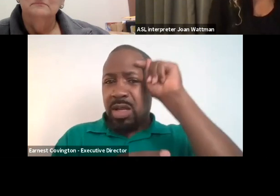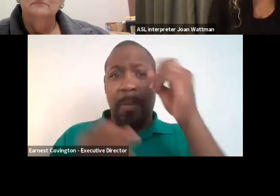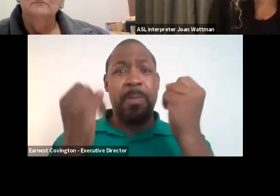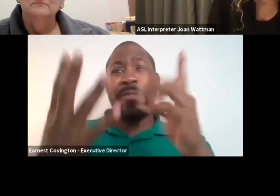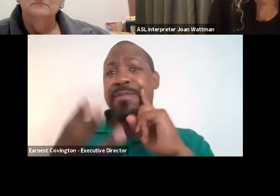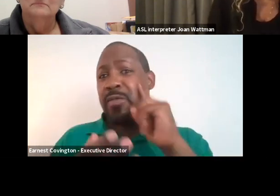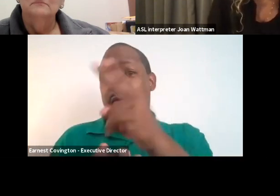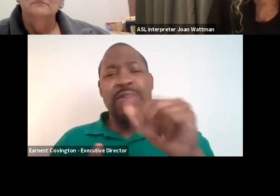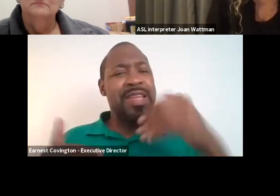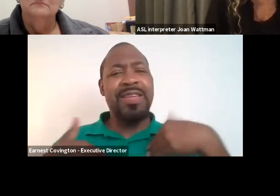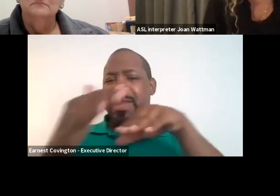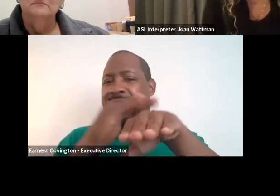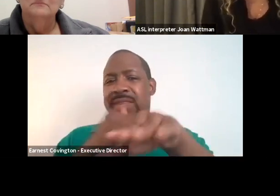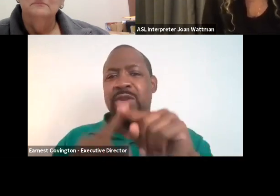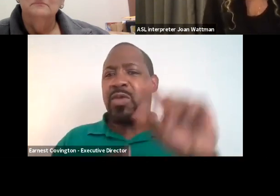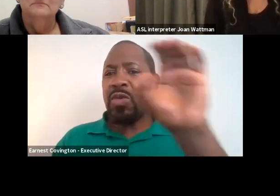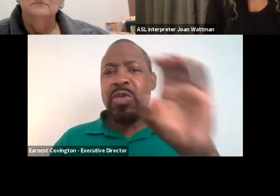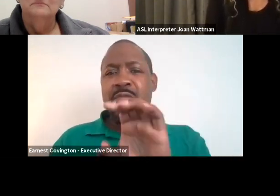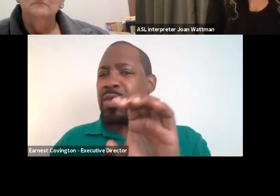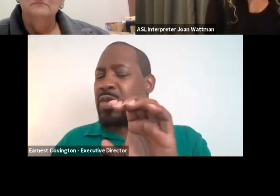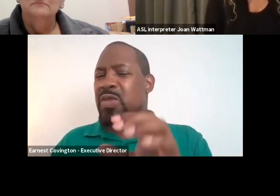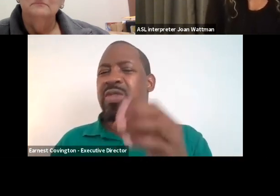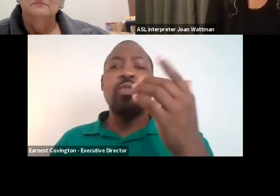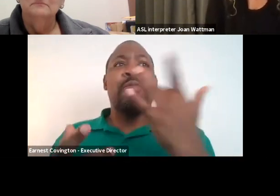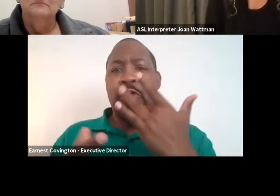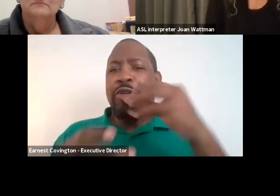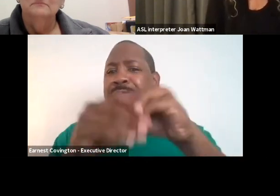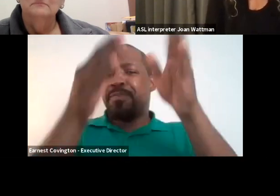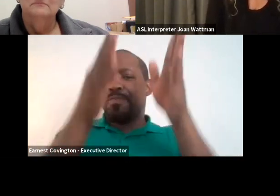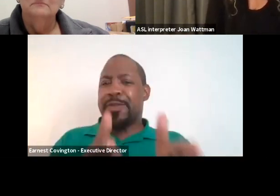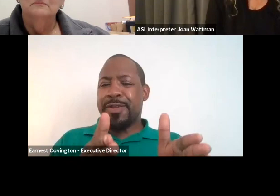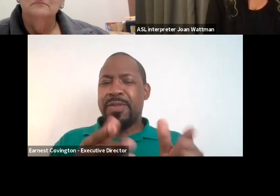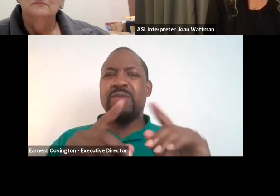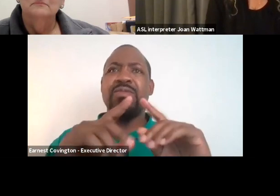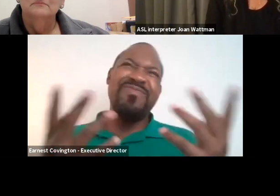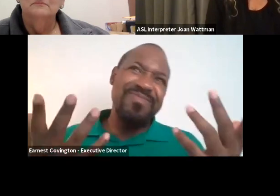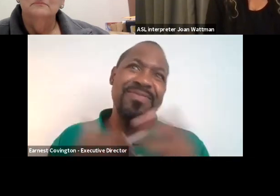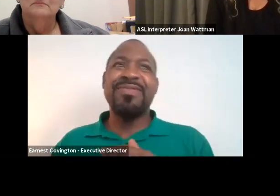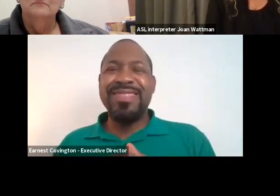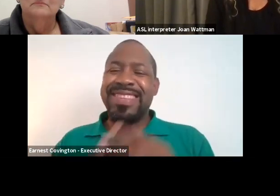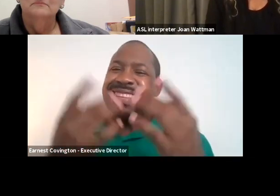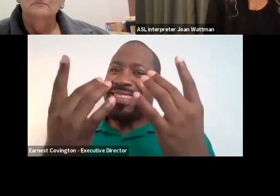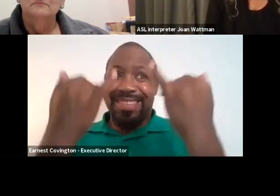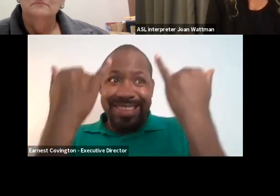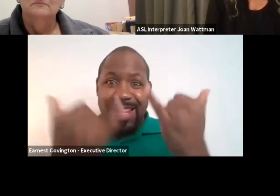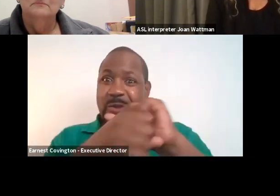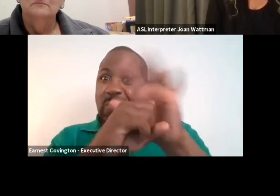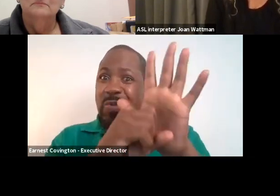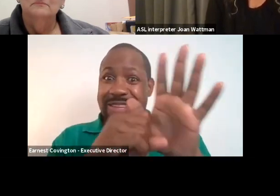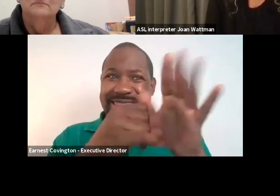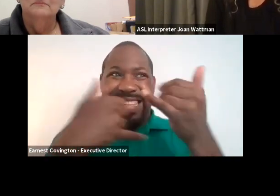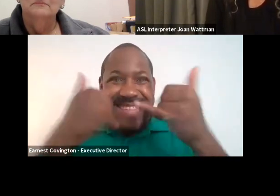kind of low numbers. And as Tim was talking about, a lot of people don't have access to Zoom, to internet. They prefer in